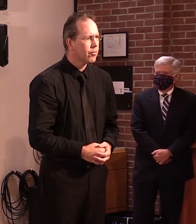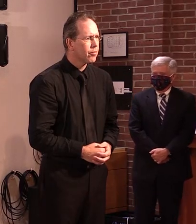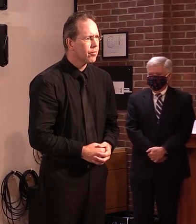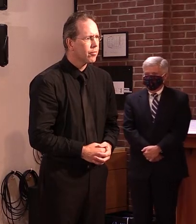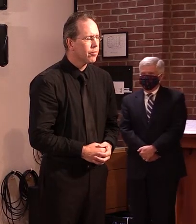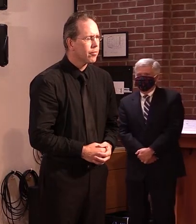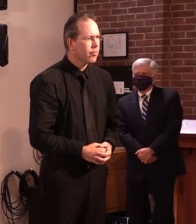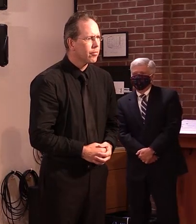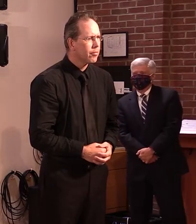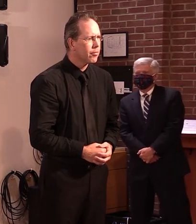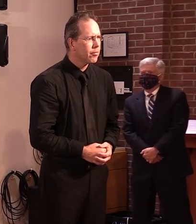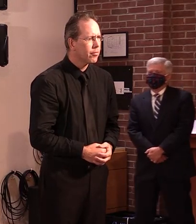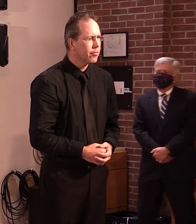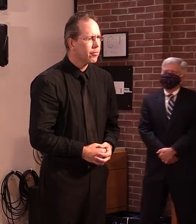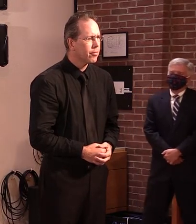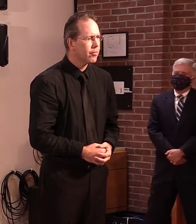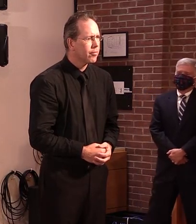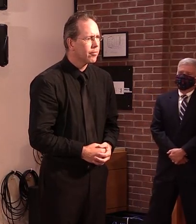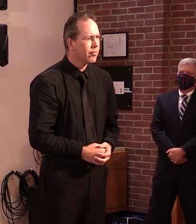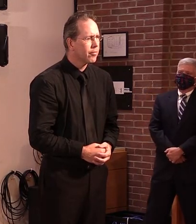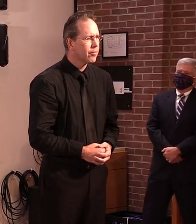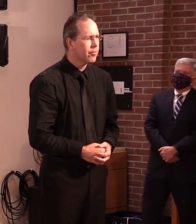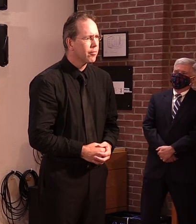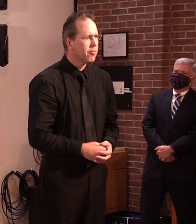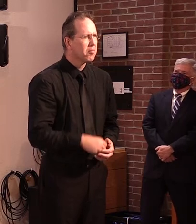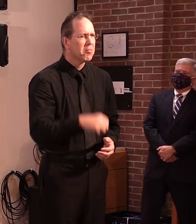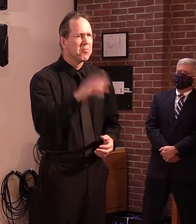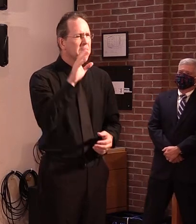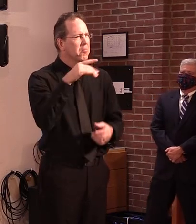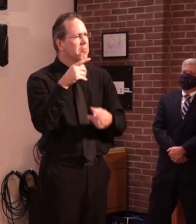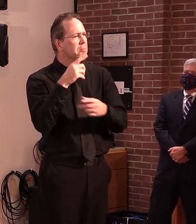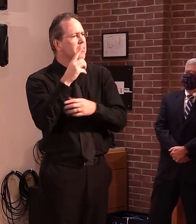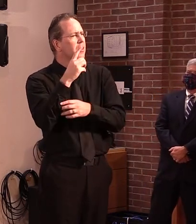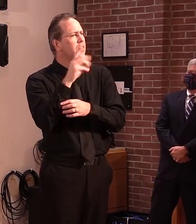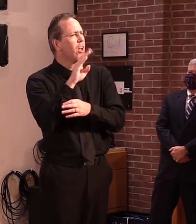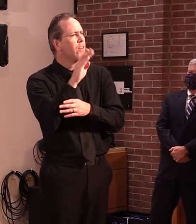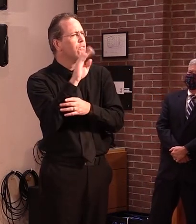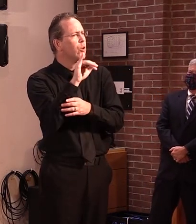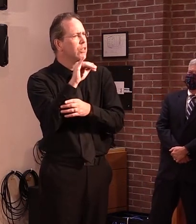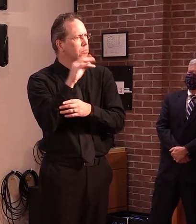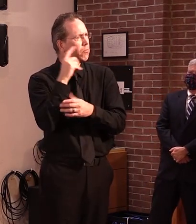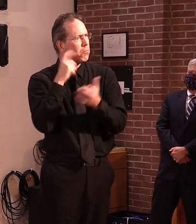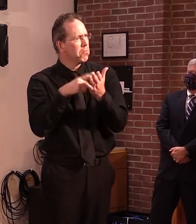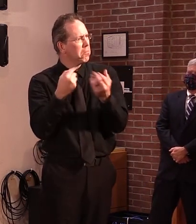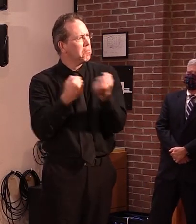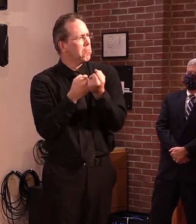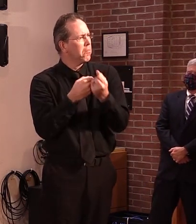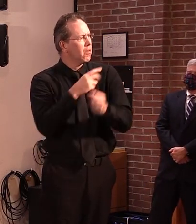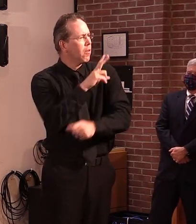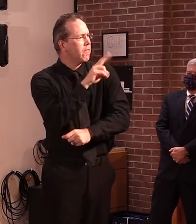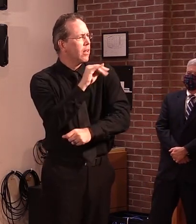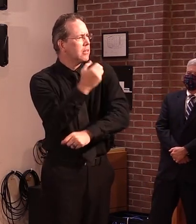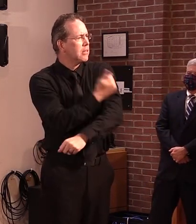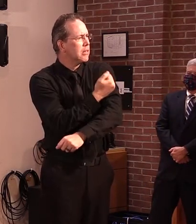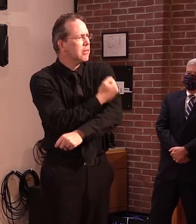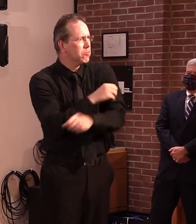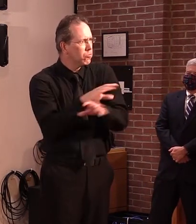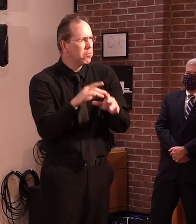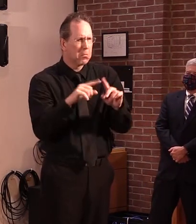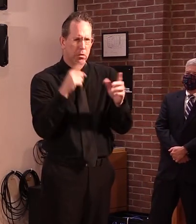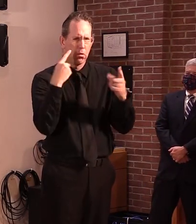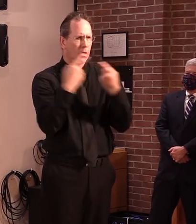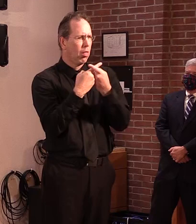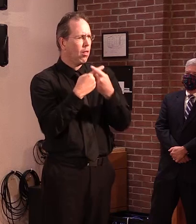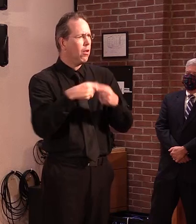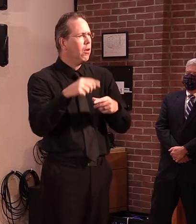going to get a vaccine, and China has suggested that not everyone there will require one, even when there is. Is